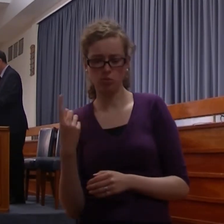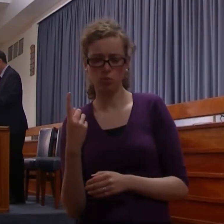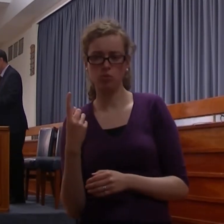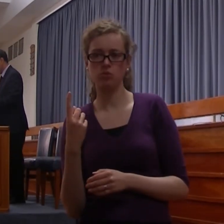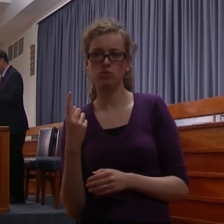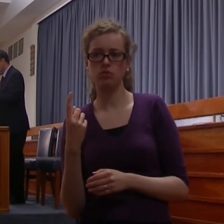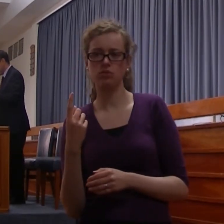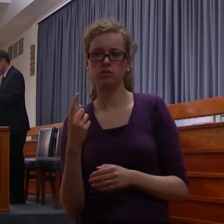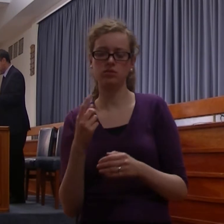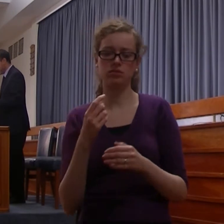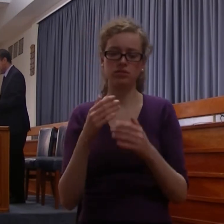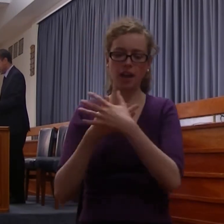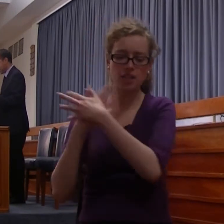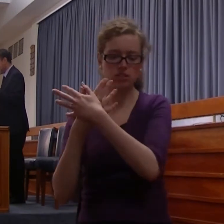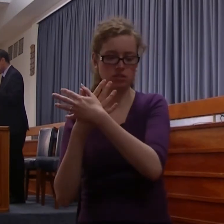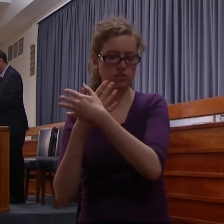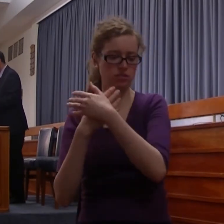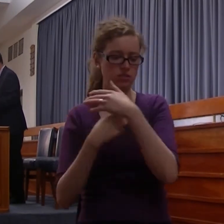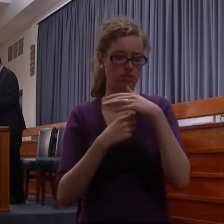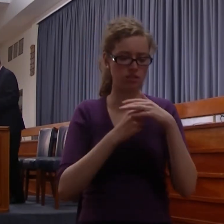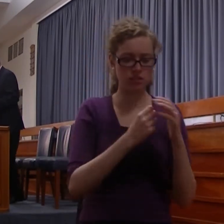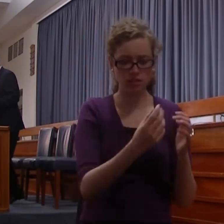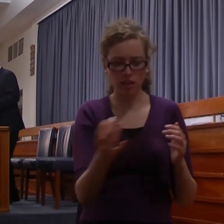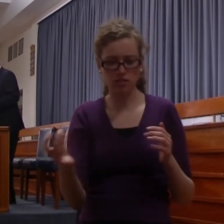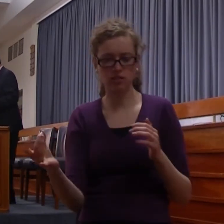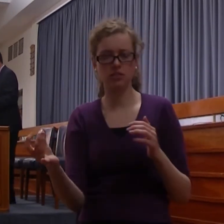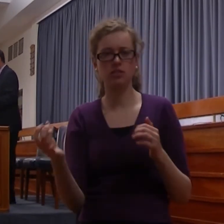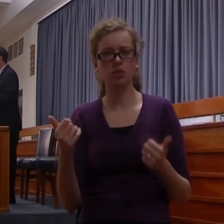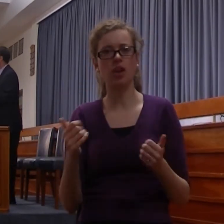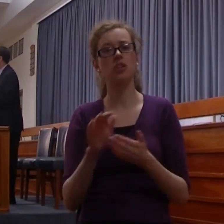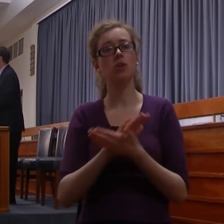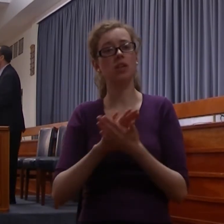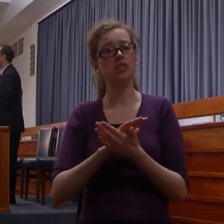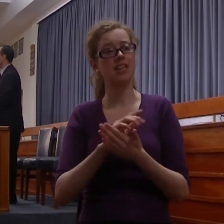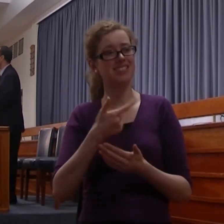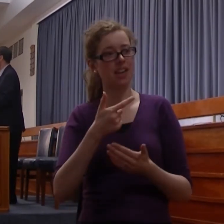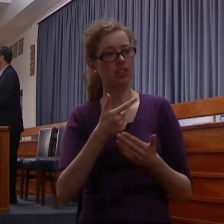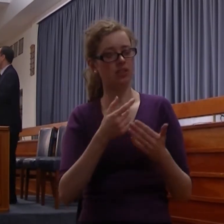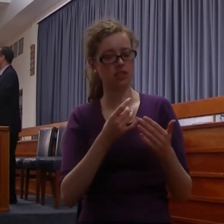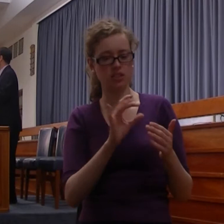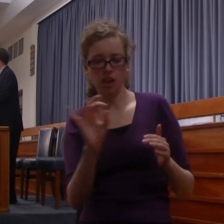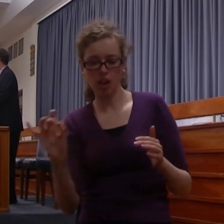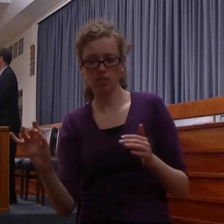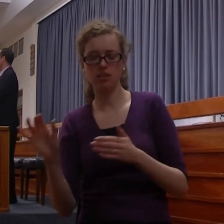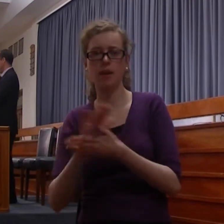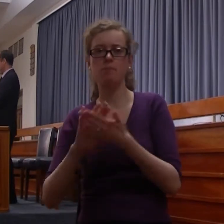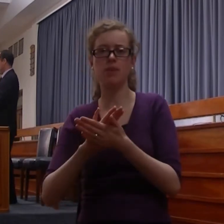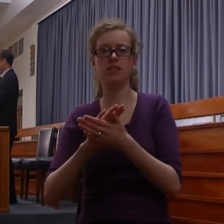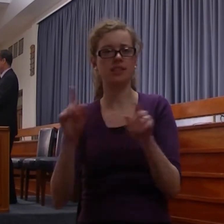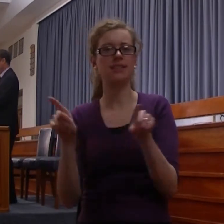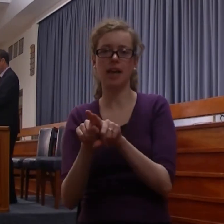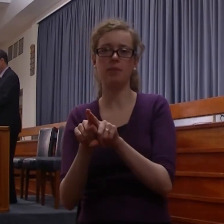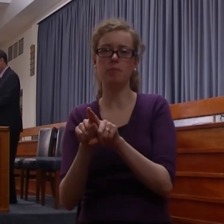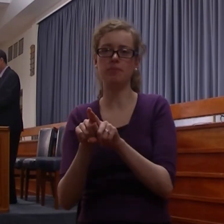are told who are the stars. And the stars now are the angels also. So there is that relation. So the